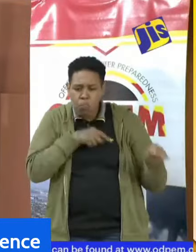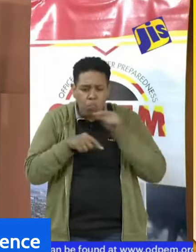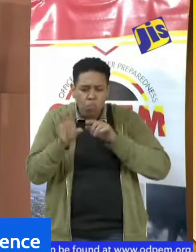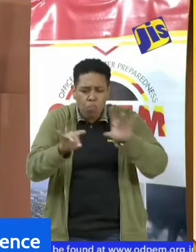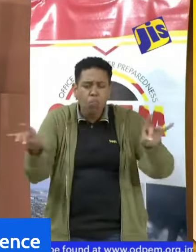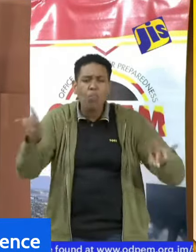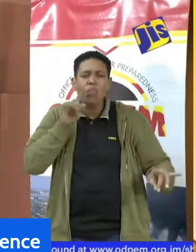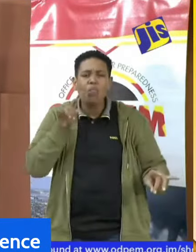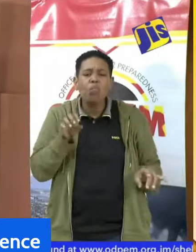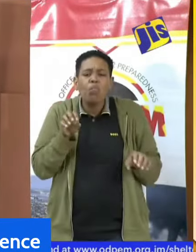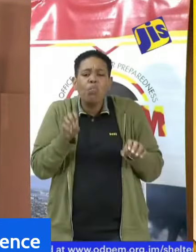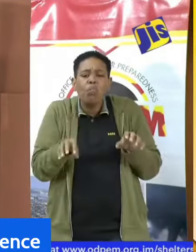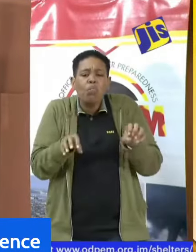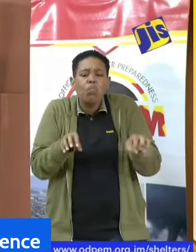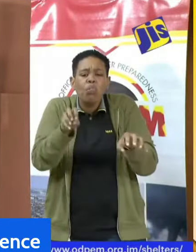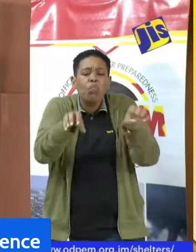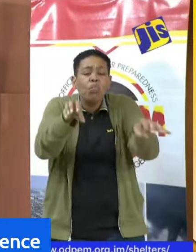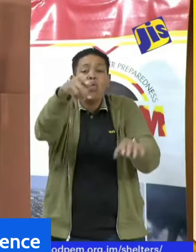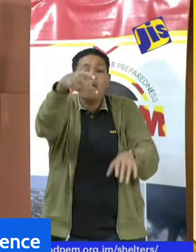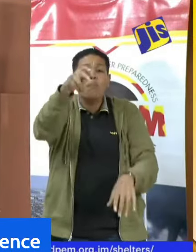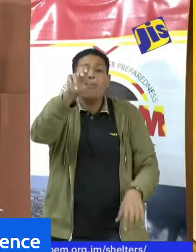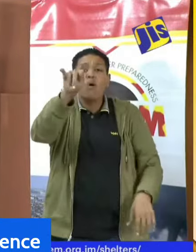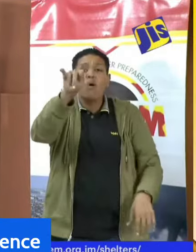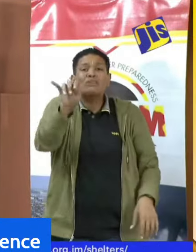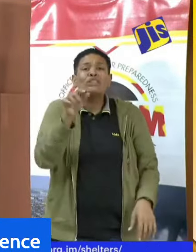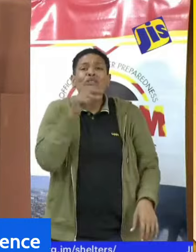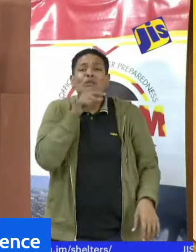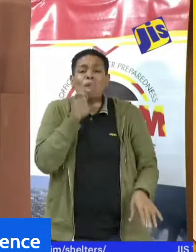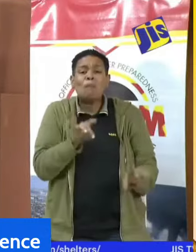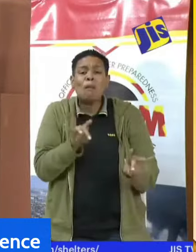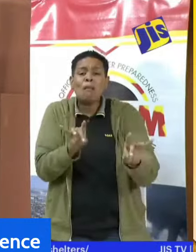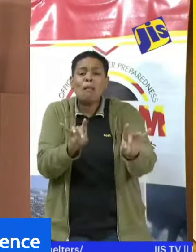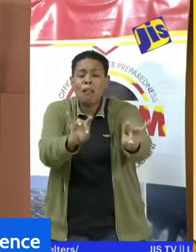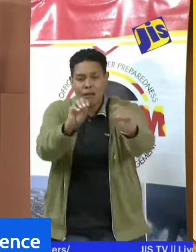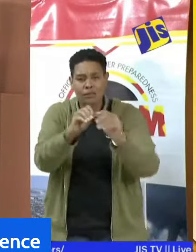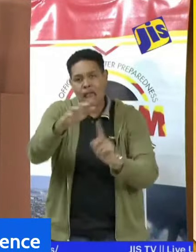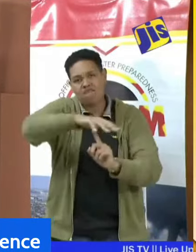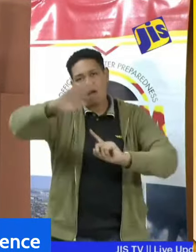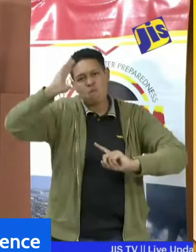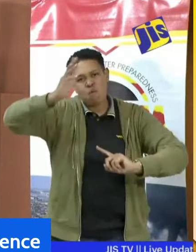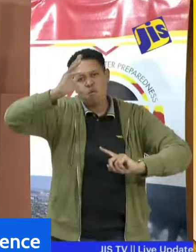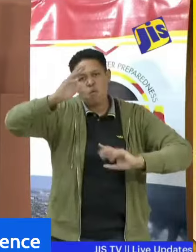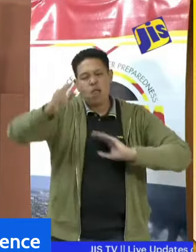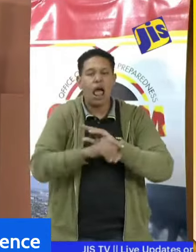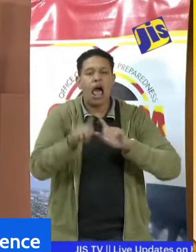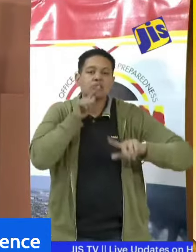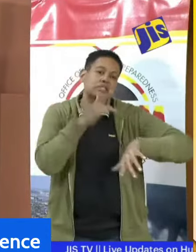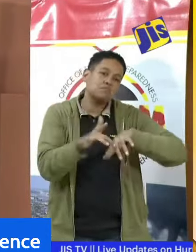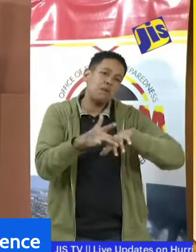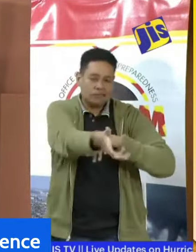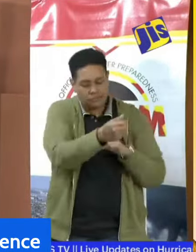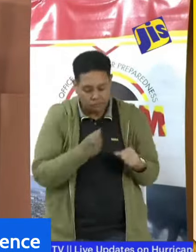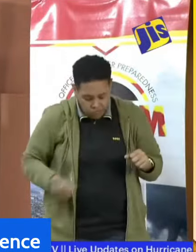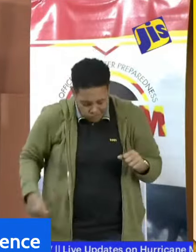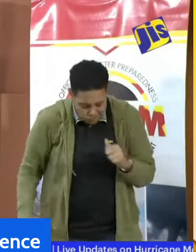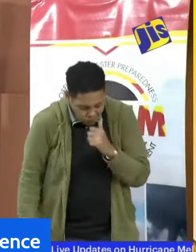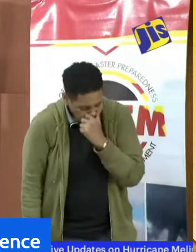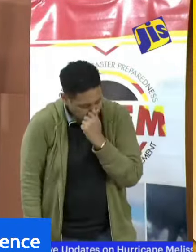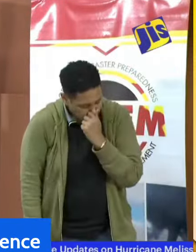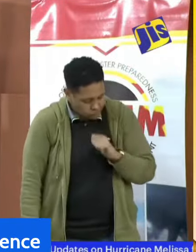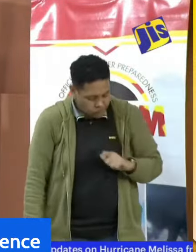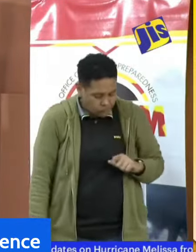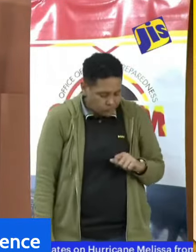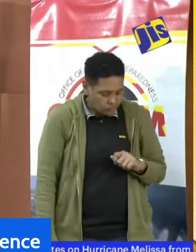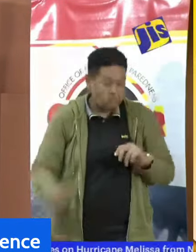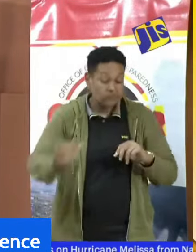of pollutants within that particular environment and space. The other